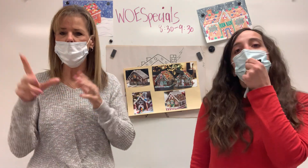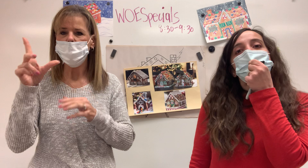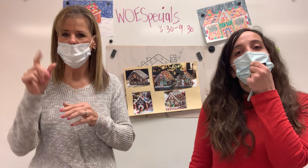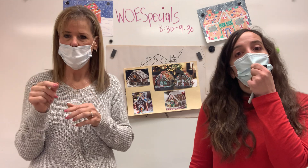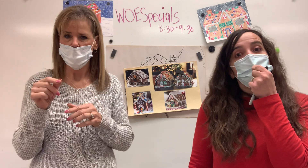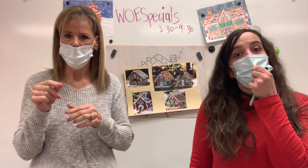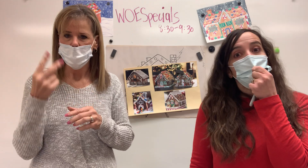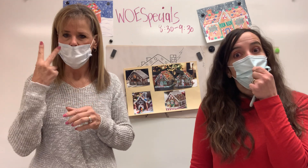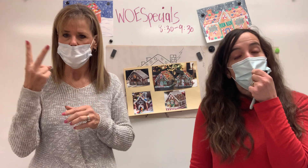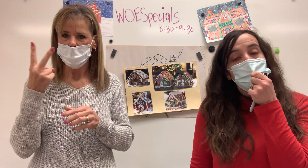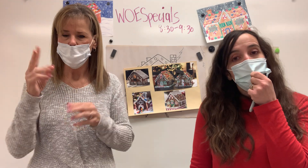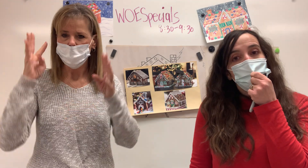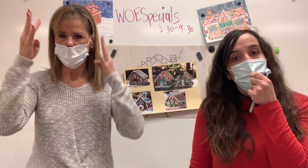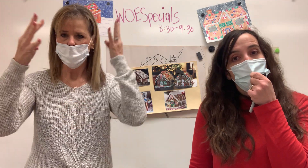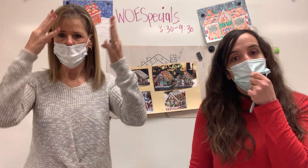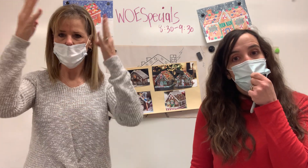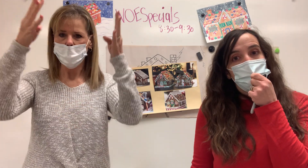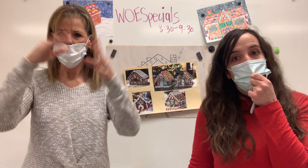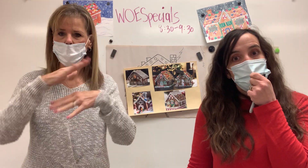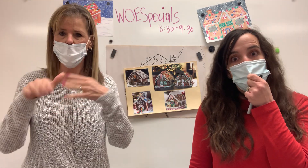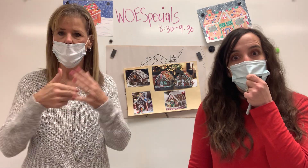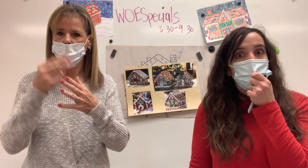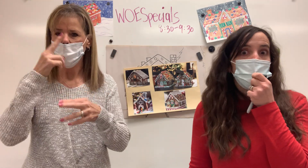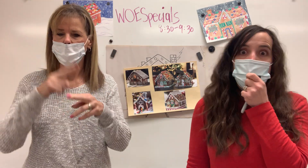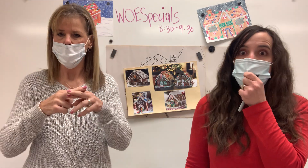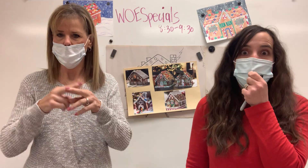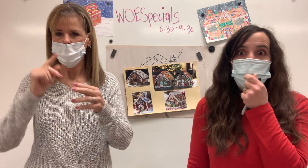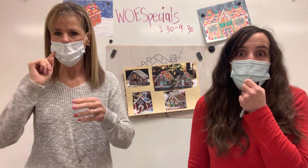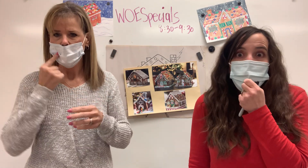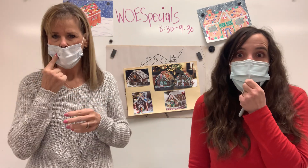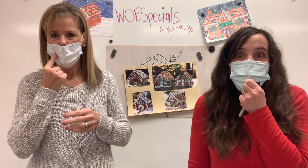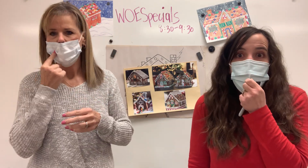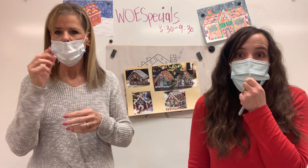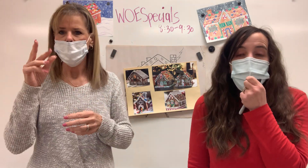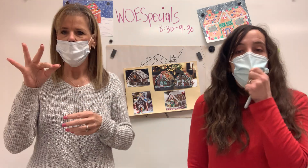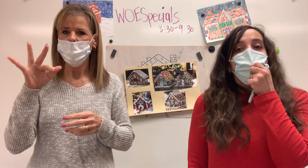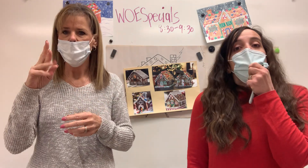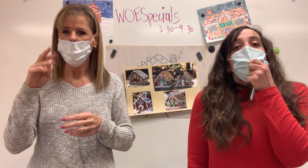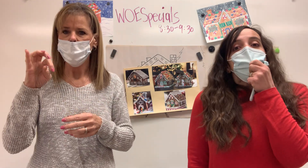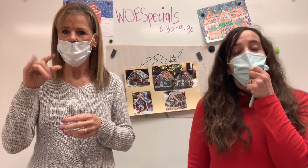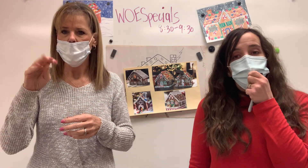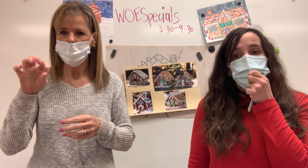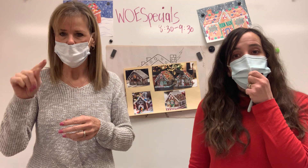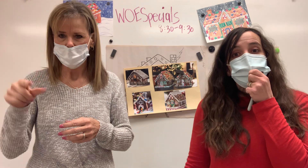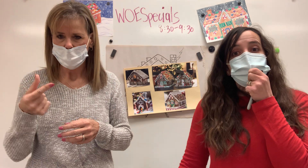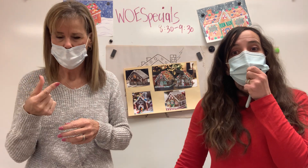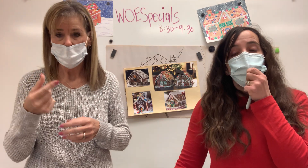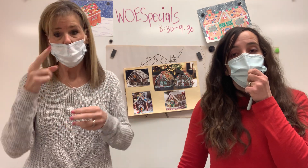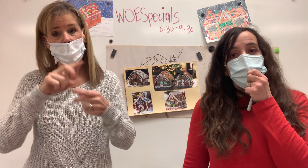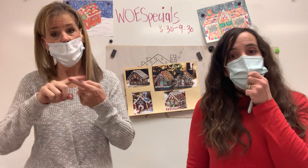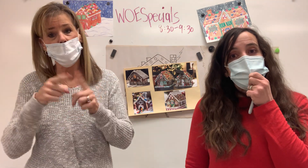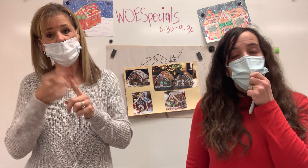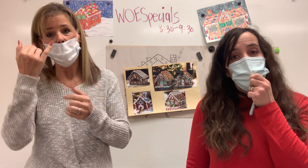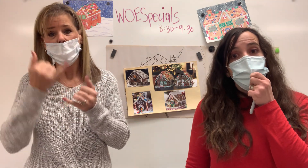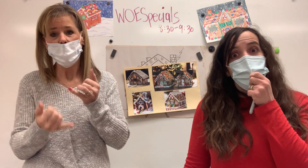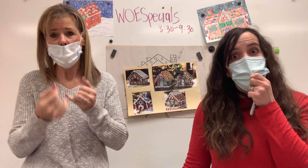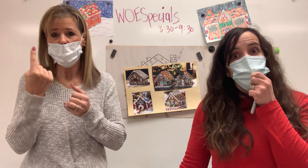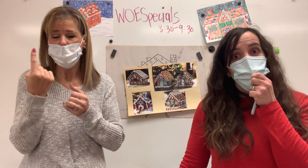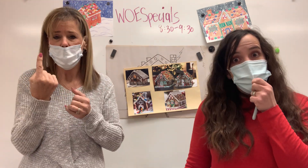see how you get creative with all of your fun candy and frosting and all that good stuff. So friends, this is our last one of